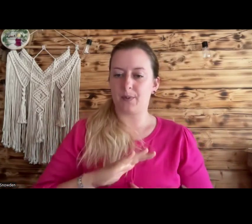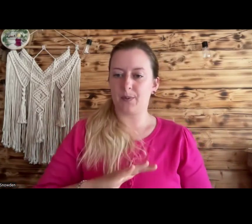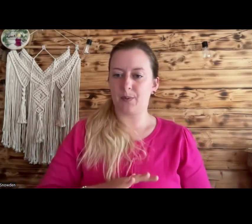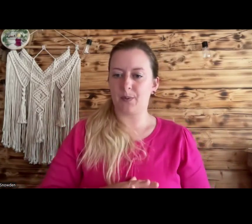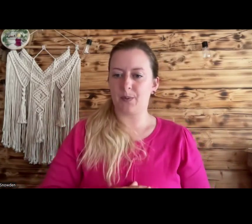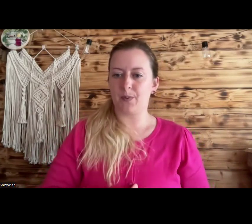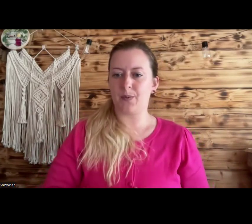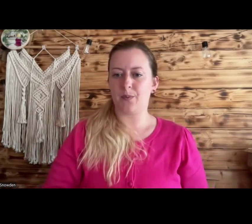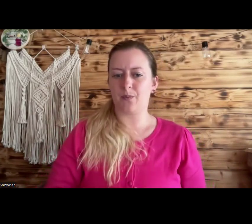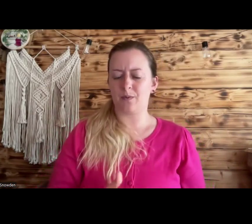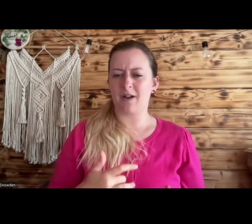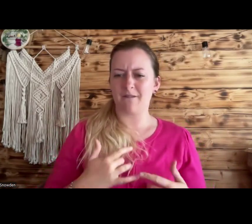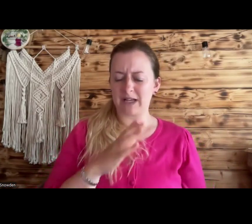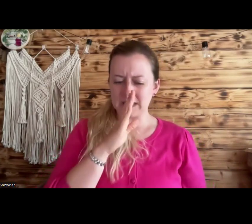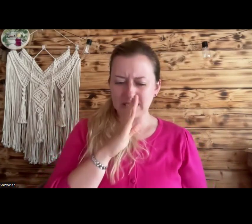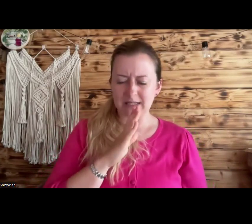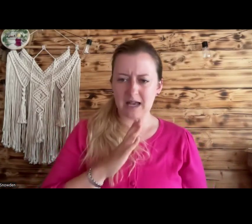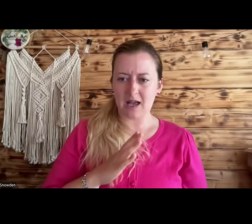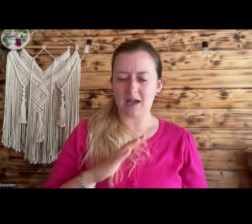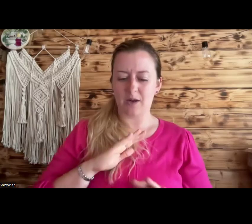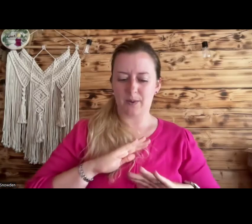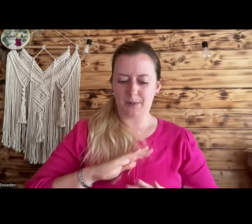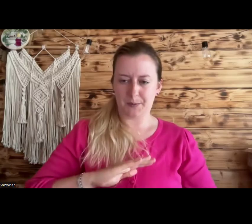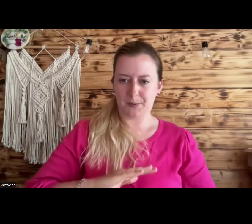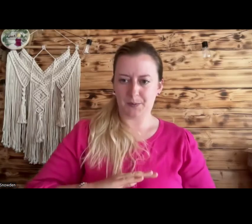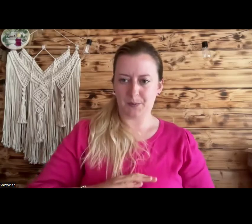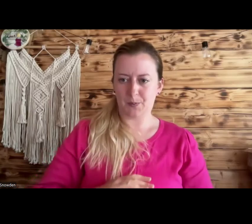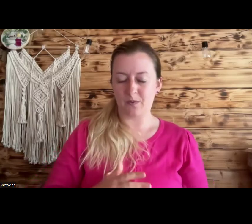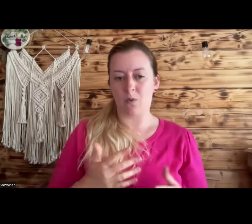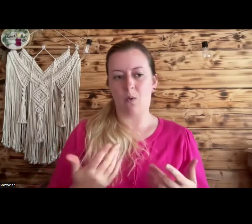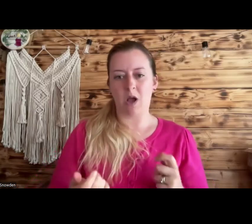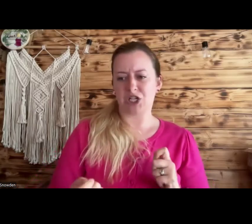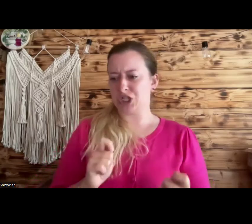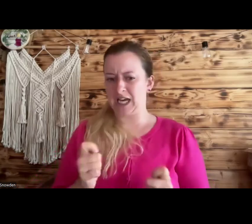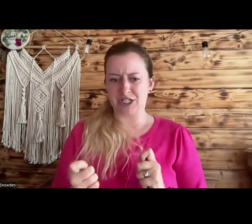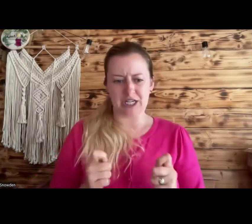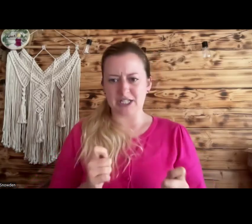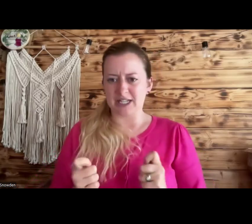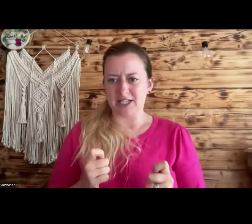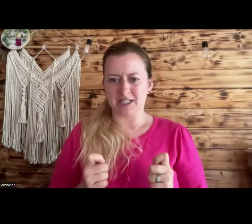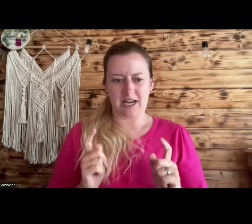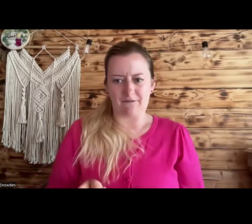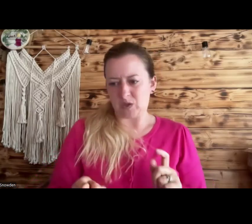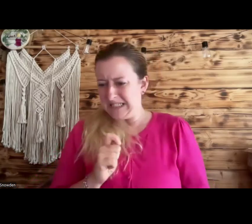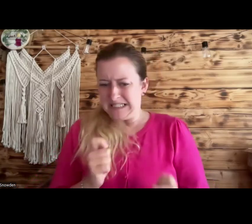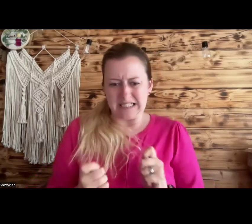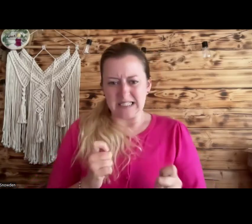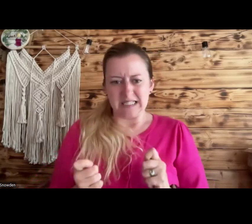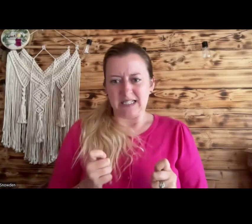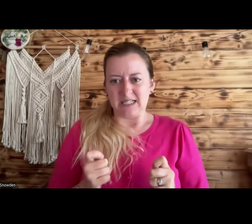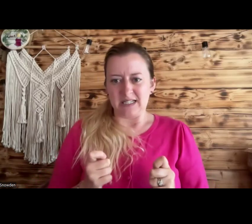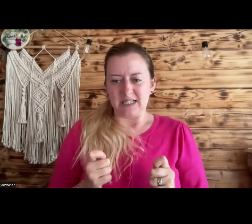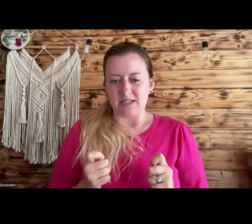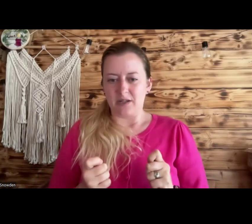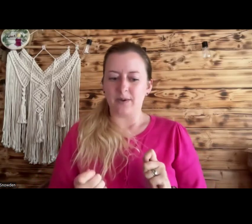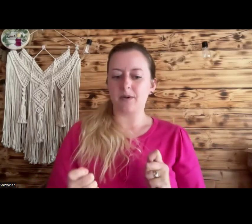emotions, and it can also support through any changes or adjustments that you might be going through in life. So I thought that was